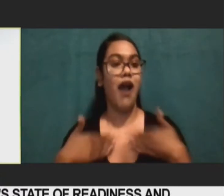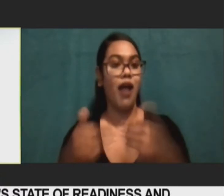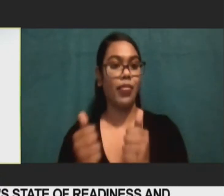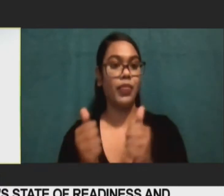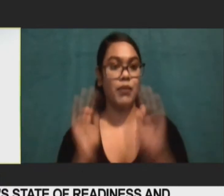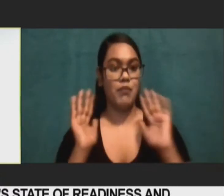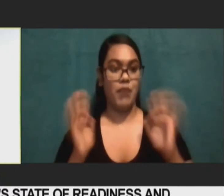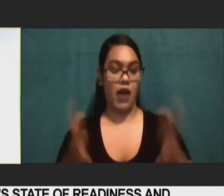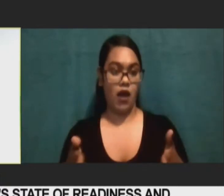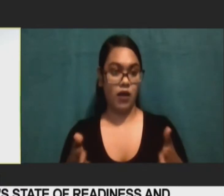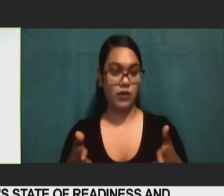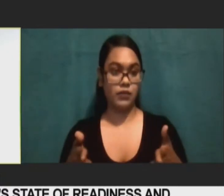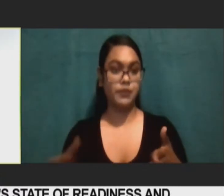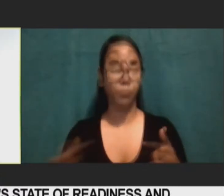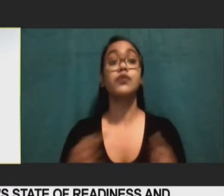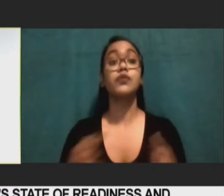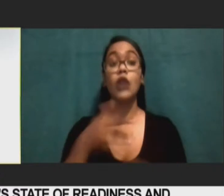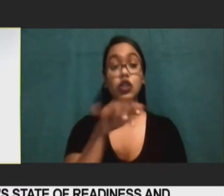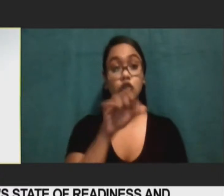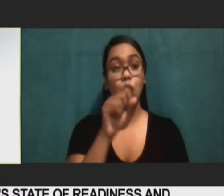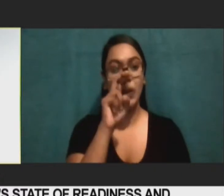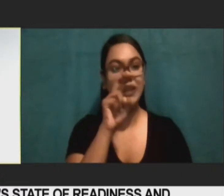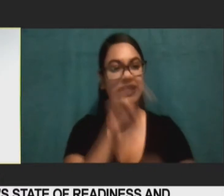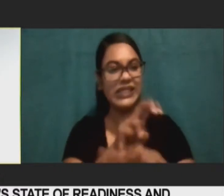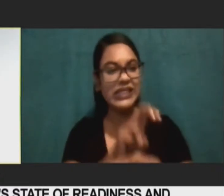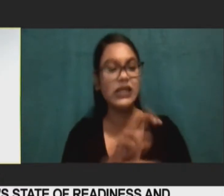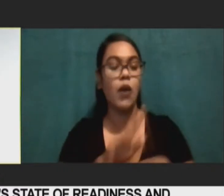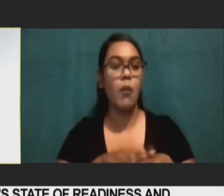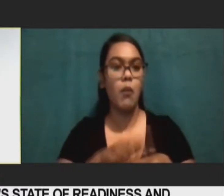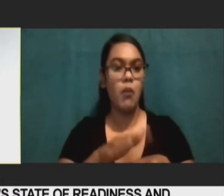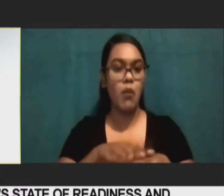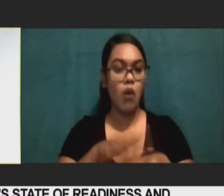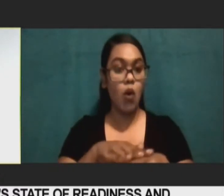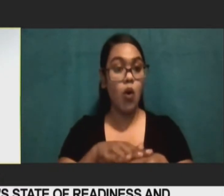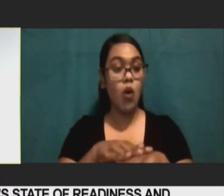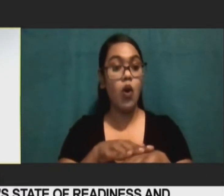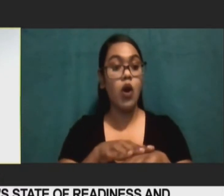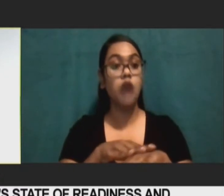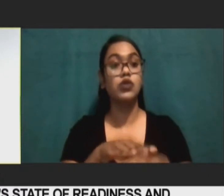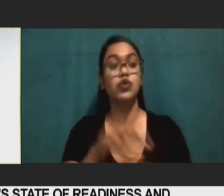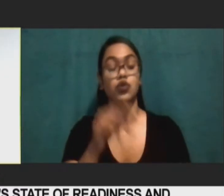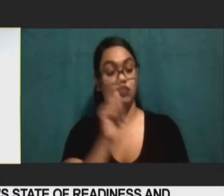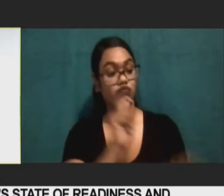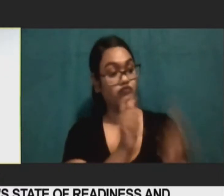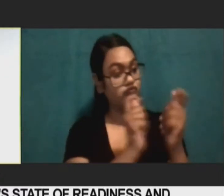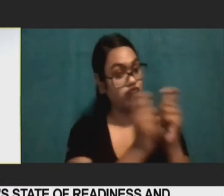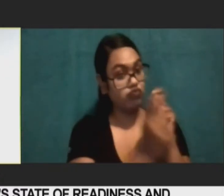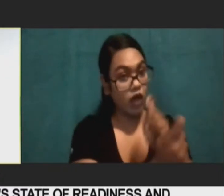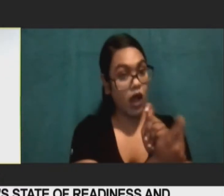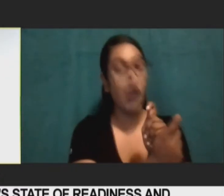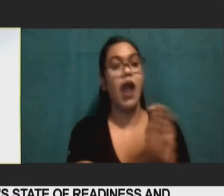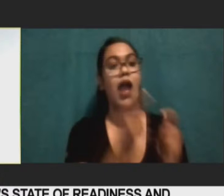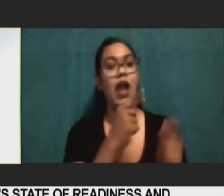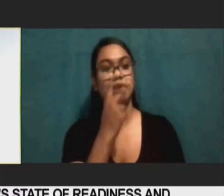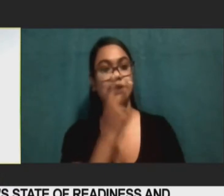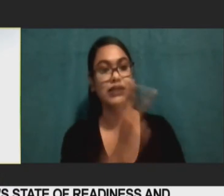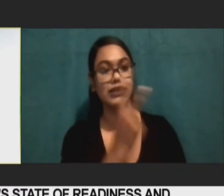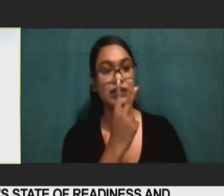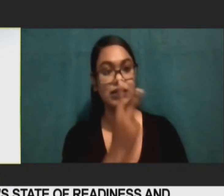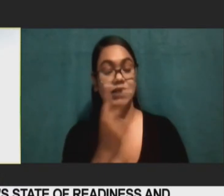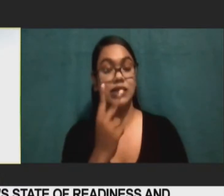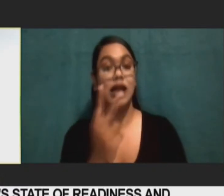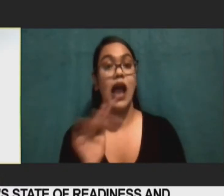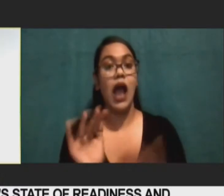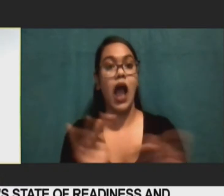communities. So we still need to redress and address and manage whenever a patient presents in our facilities. We've got 4